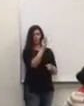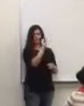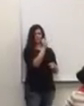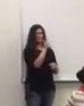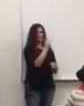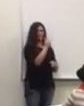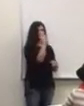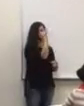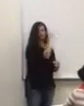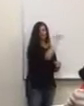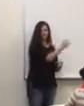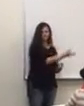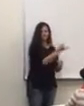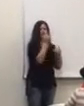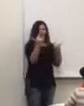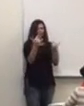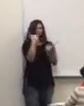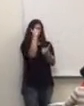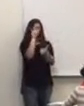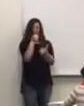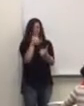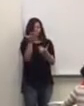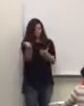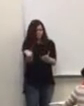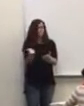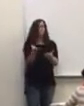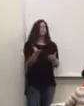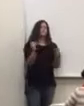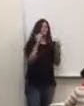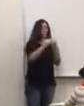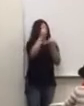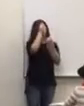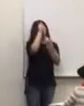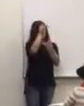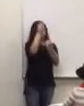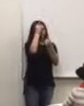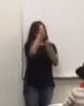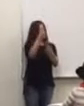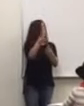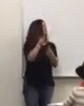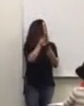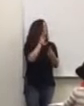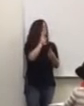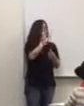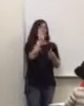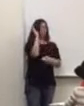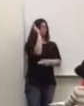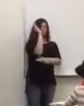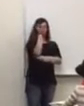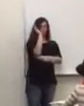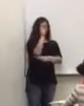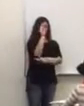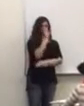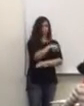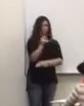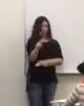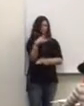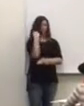happening, right? Much more informative, much more engaging, and it makes your PowerPoint presentation look much more sophisticated, right?